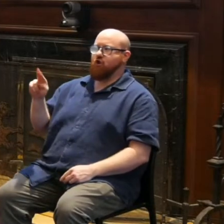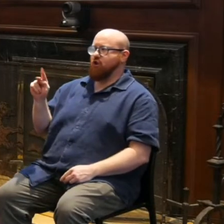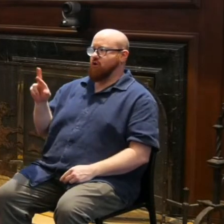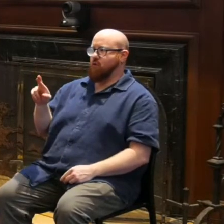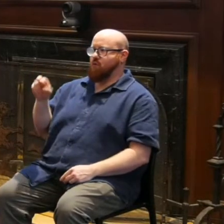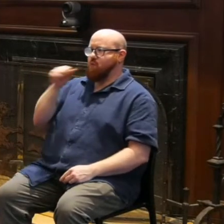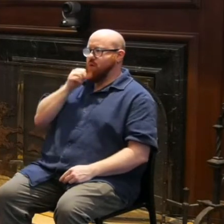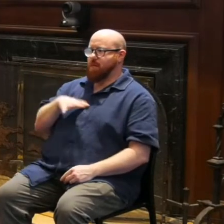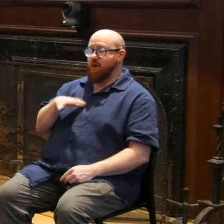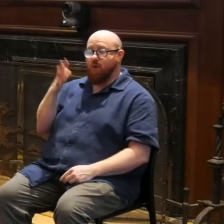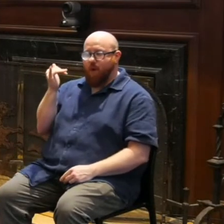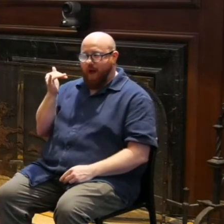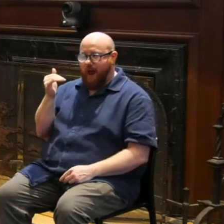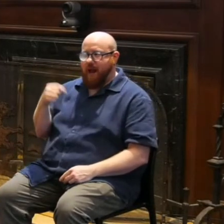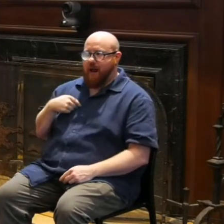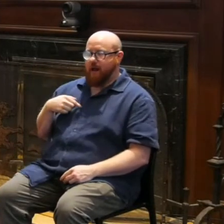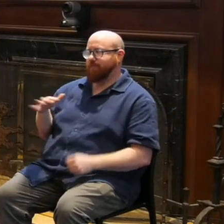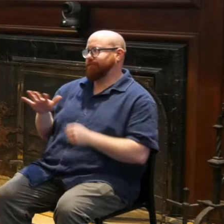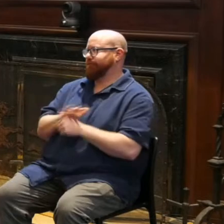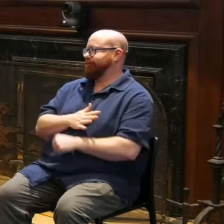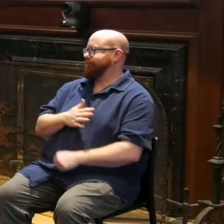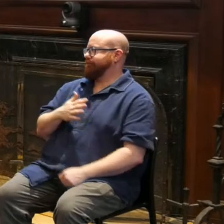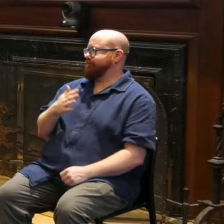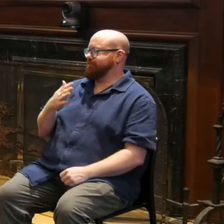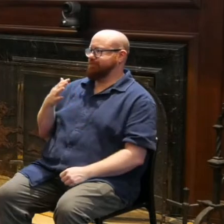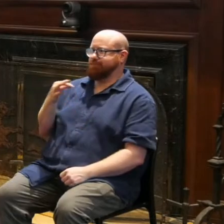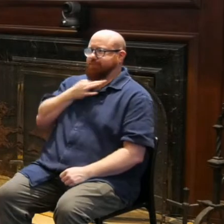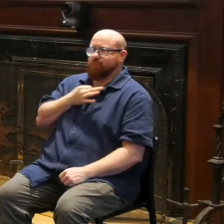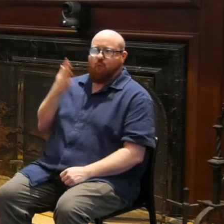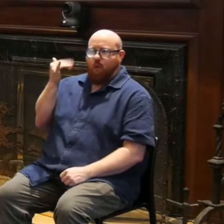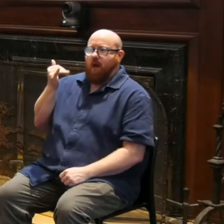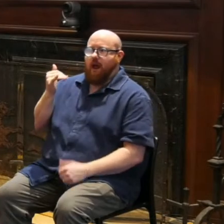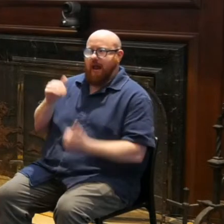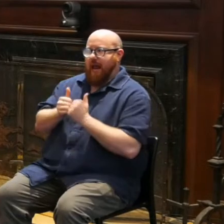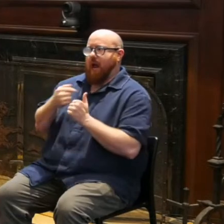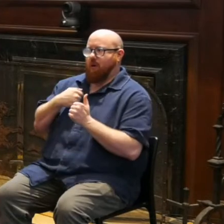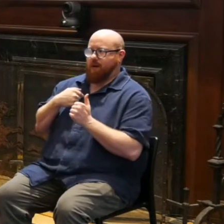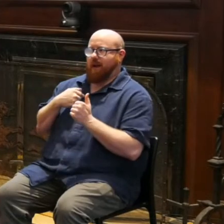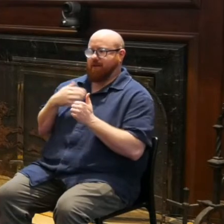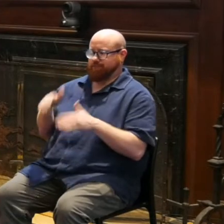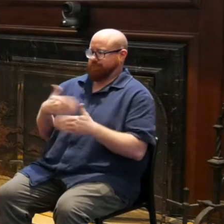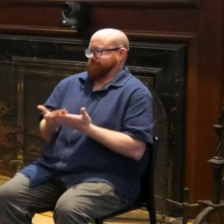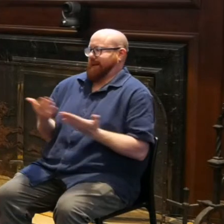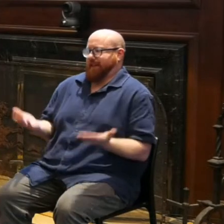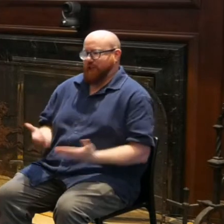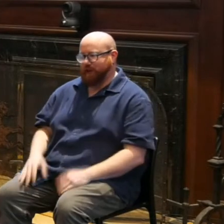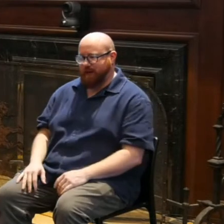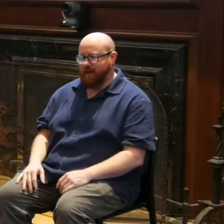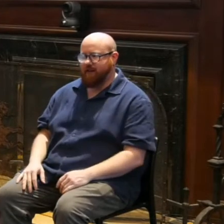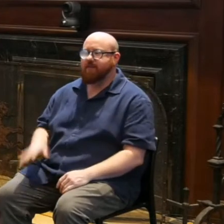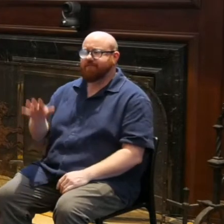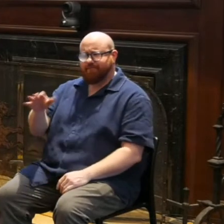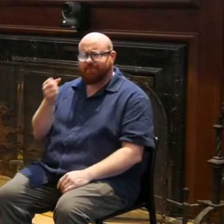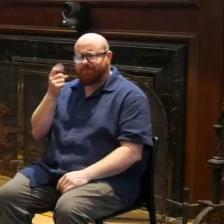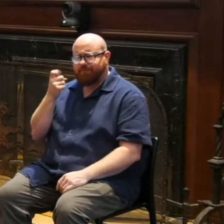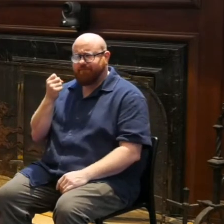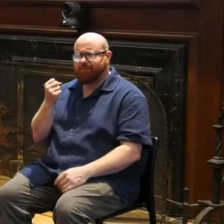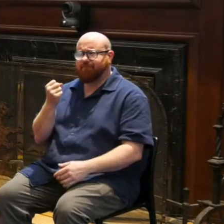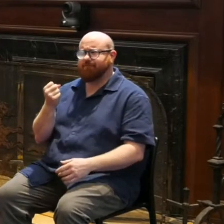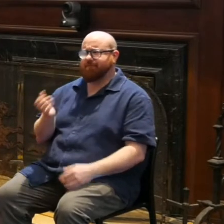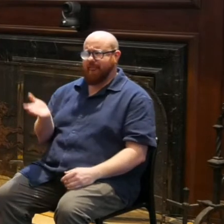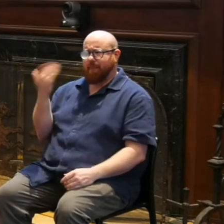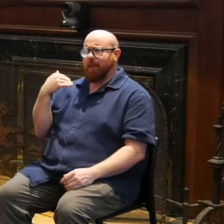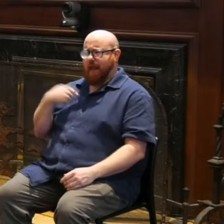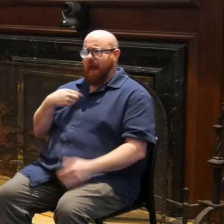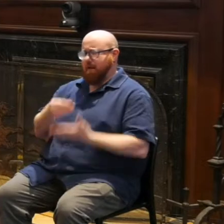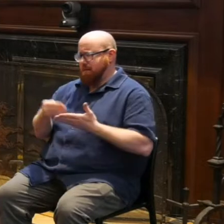am a total wonder how I made it this far. Take the other day. I finally bought a brand new TV.